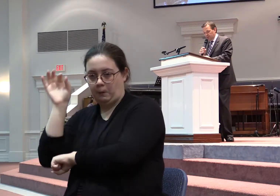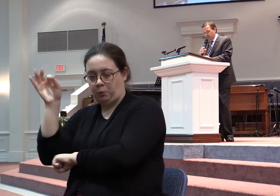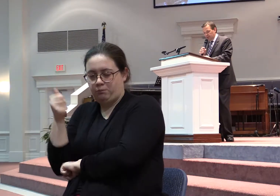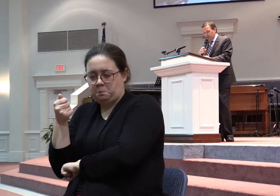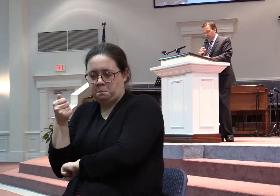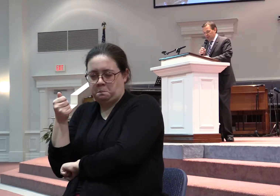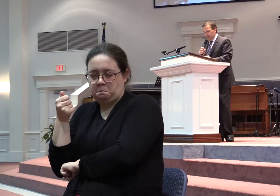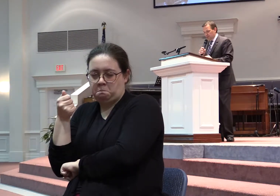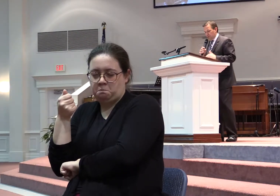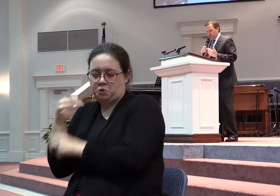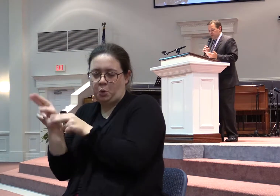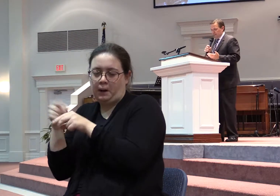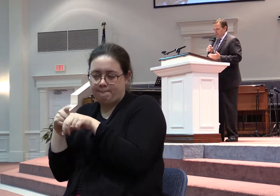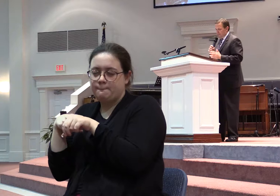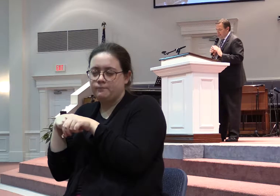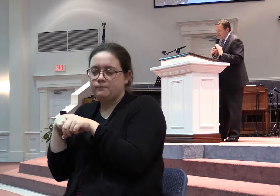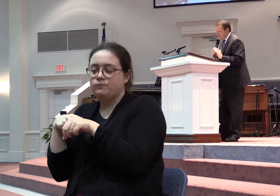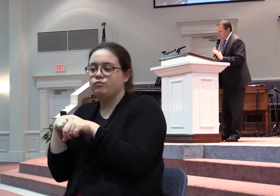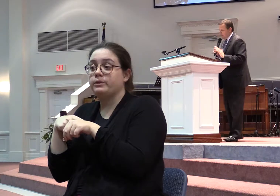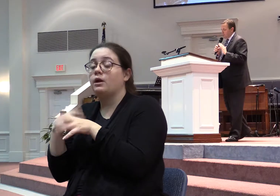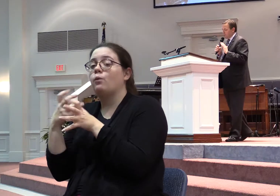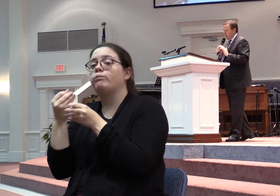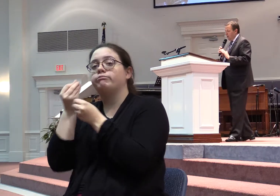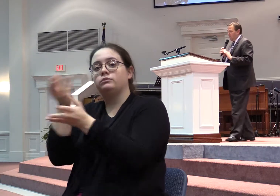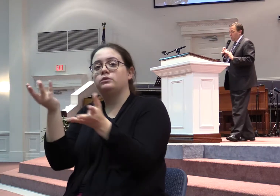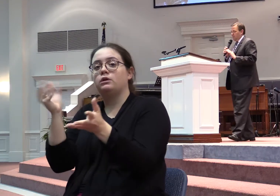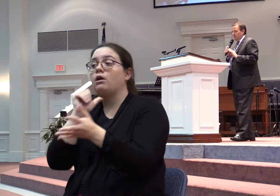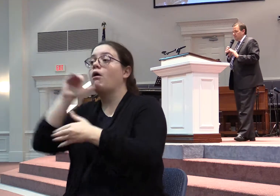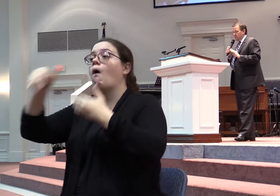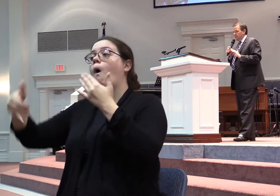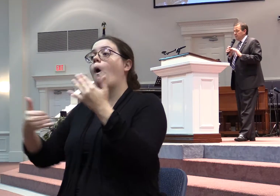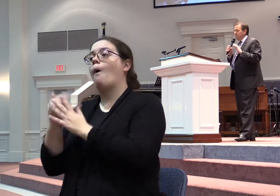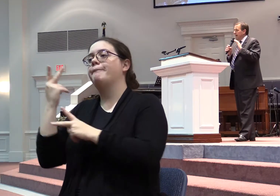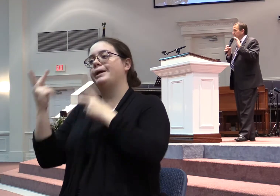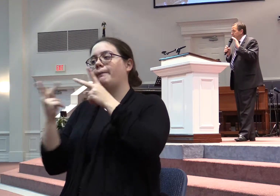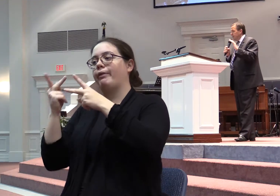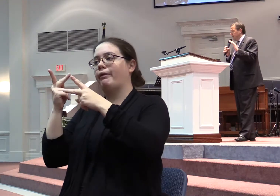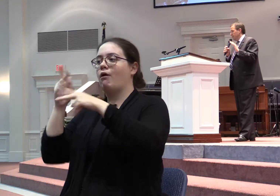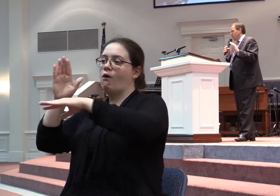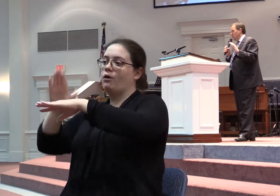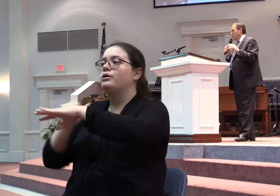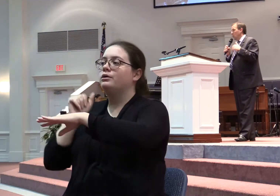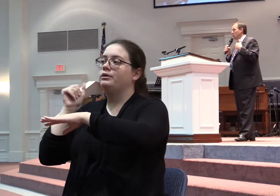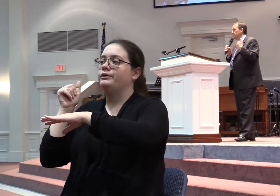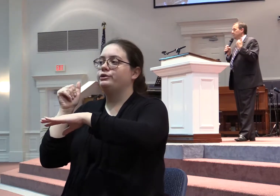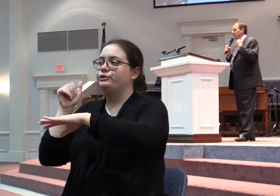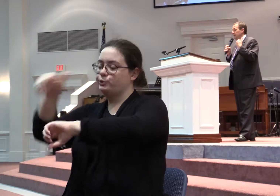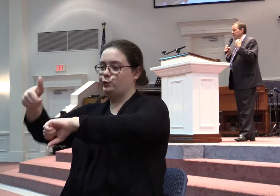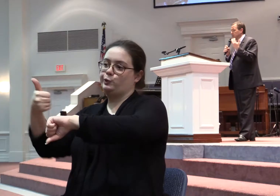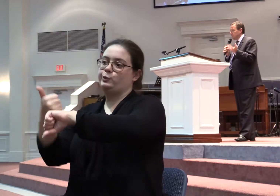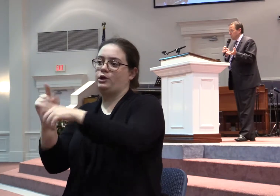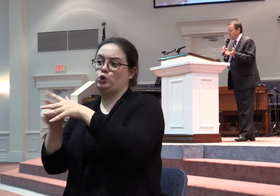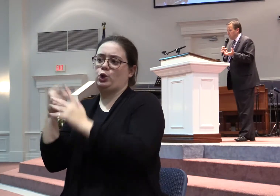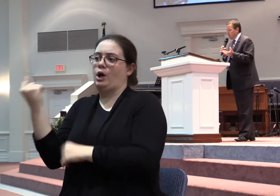bit. But so I want to say this: not everyone is called to be a pioneer or to be